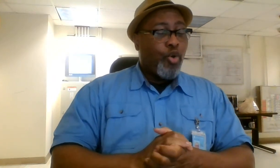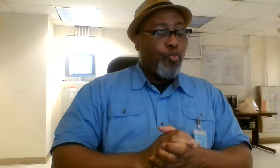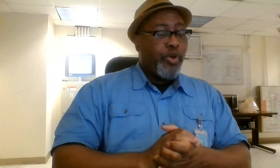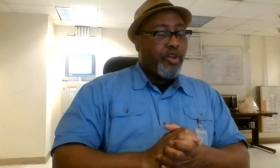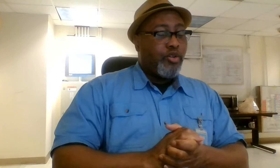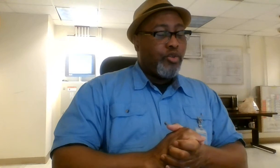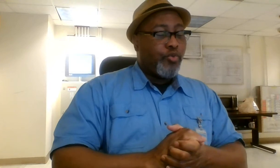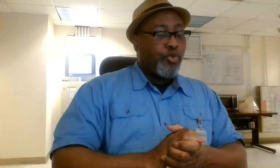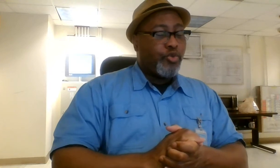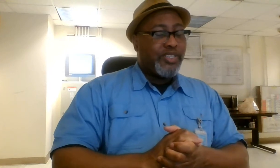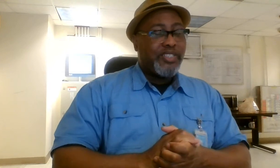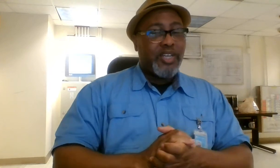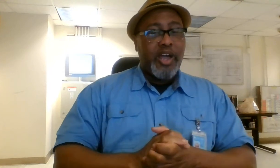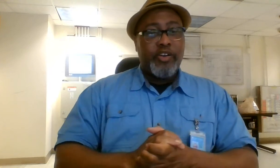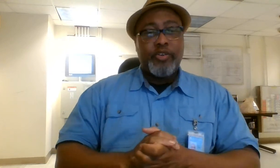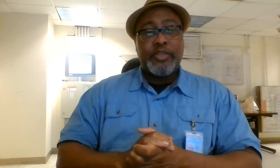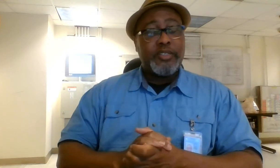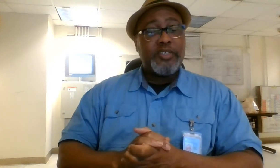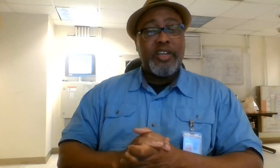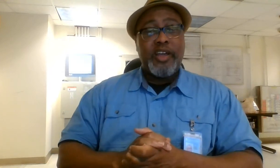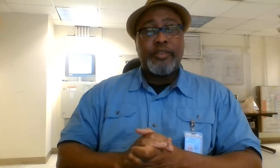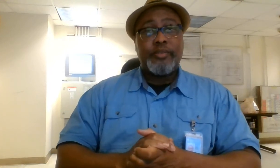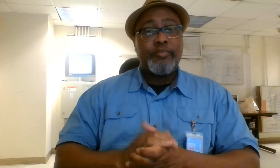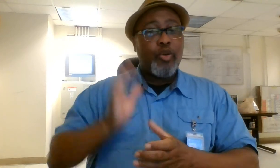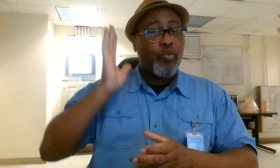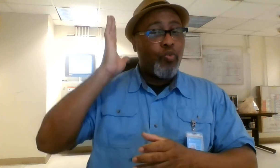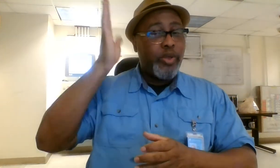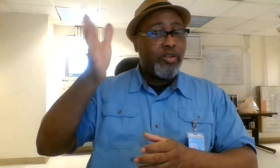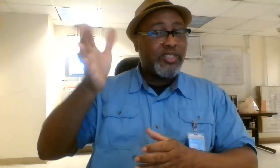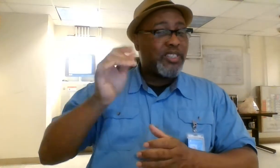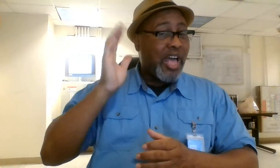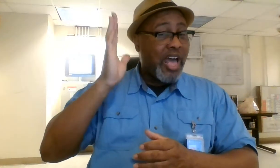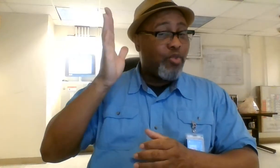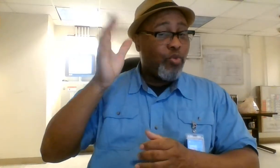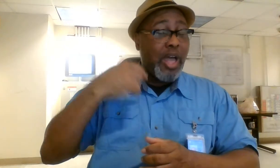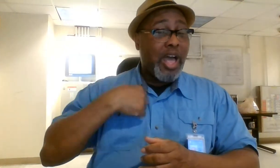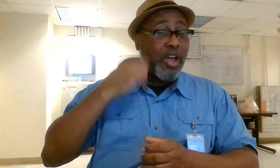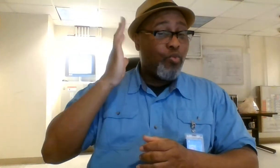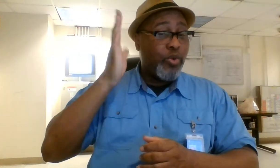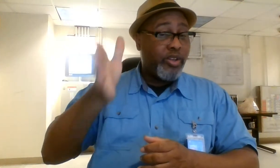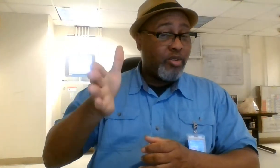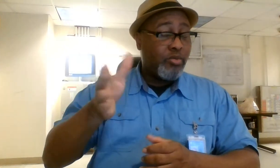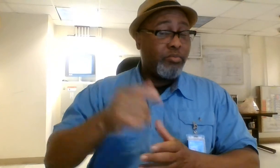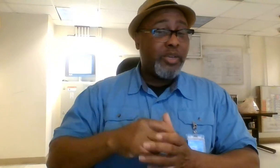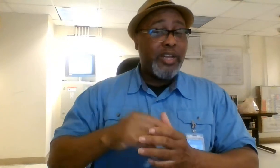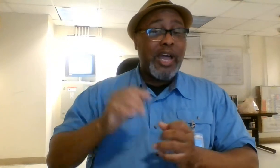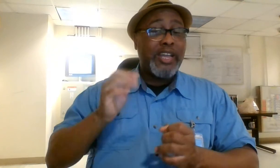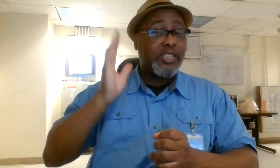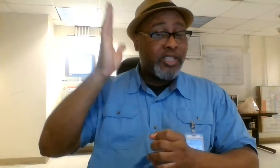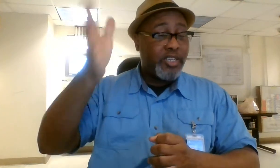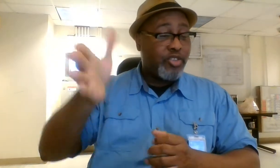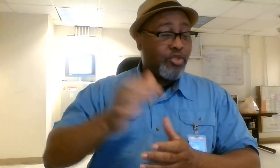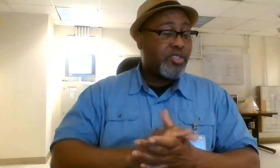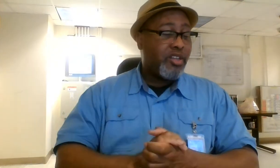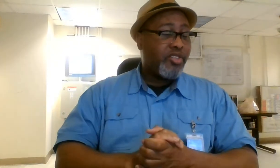Will. Rule. Desire. This is not. Will. in. I will. Meaning. I intend to do something.